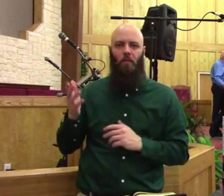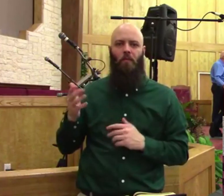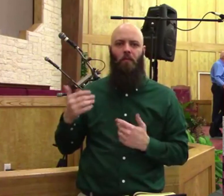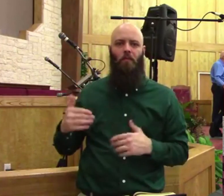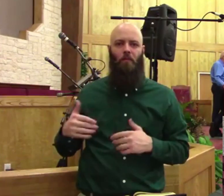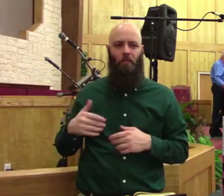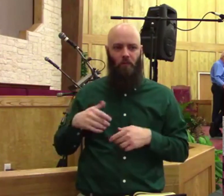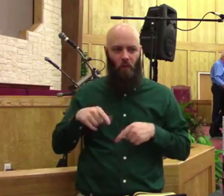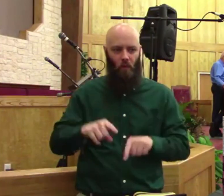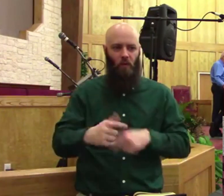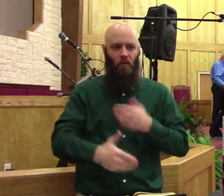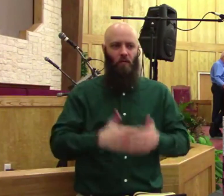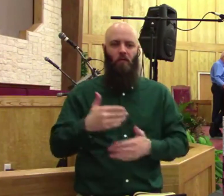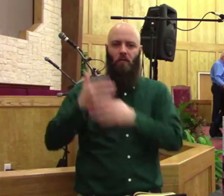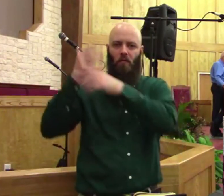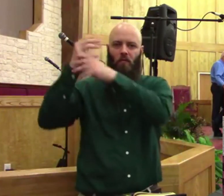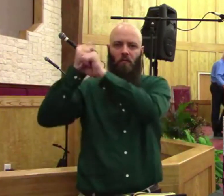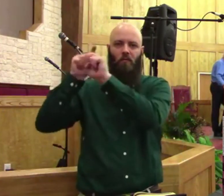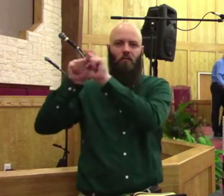live by faith.